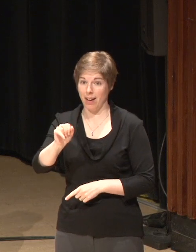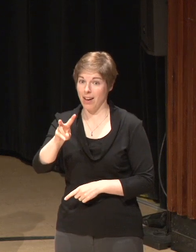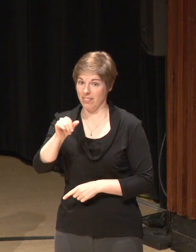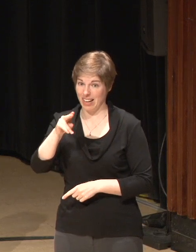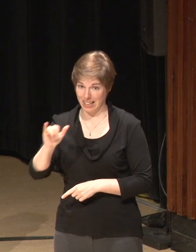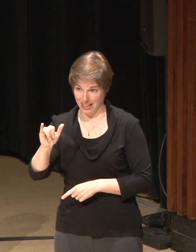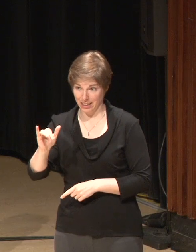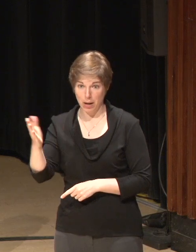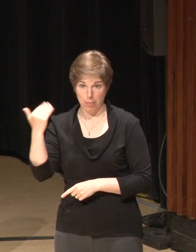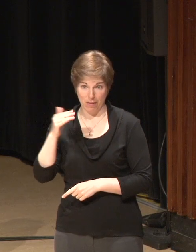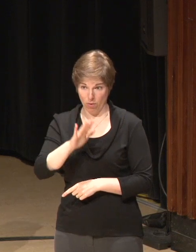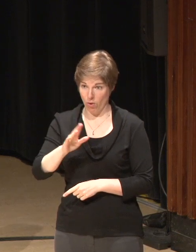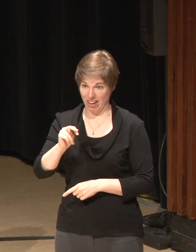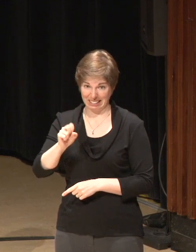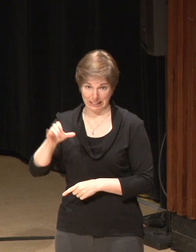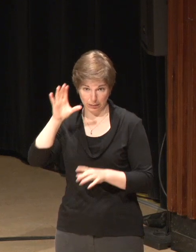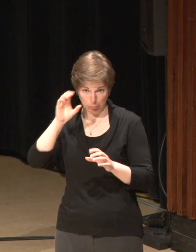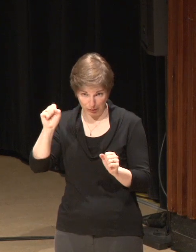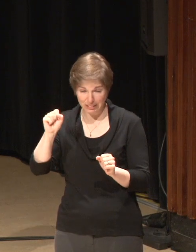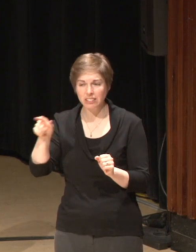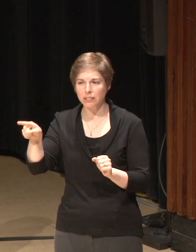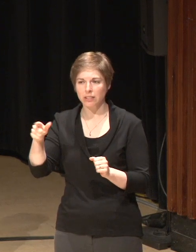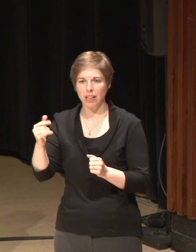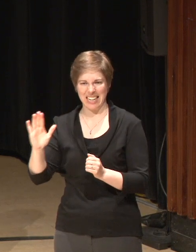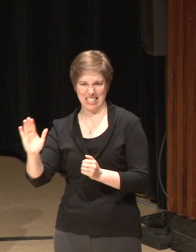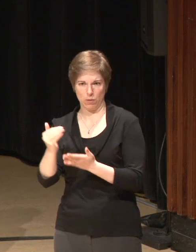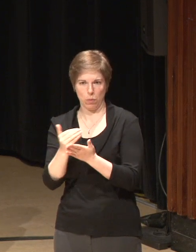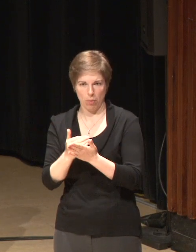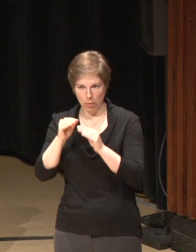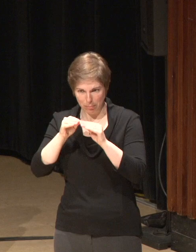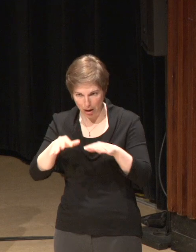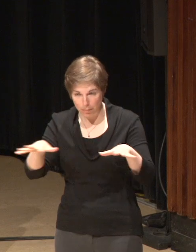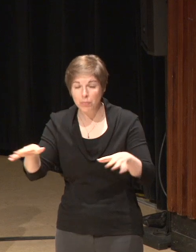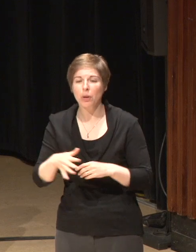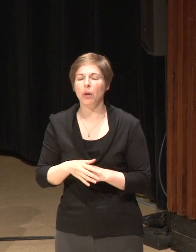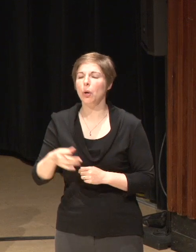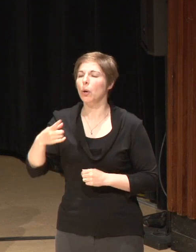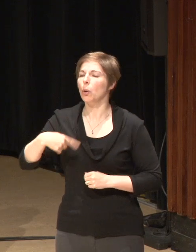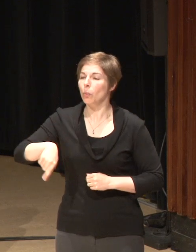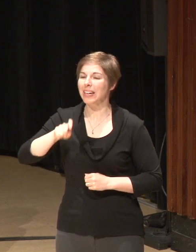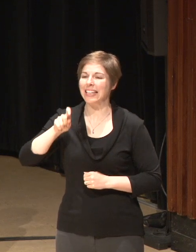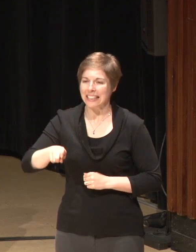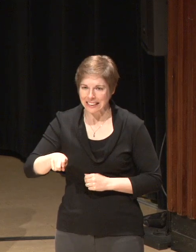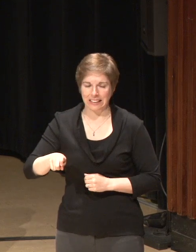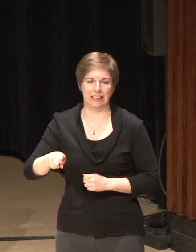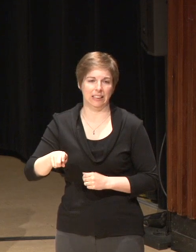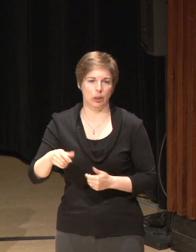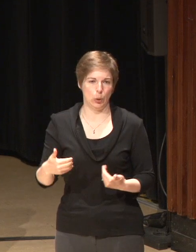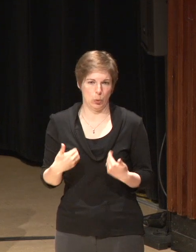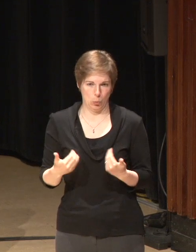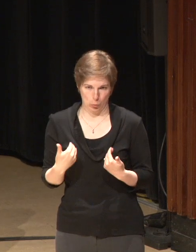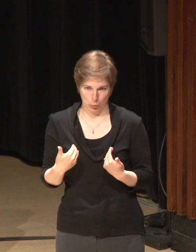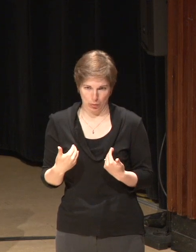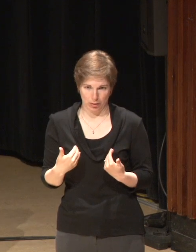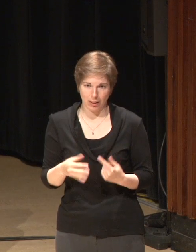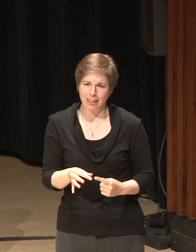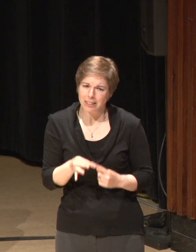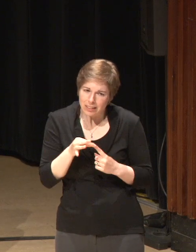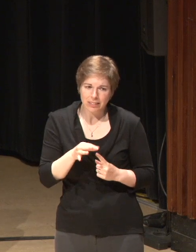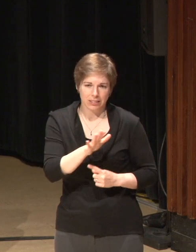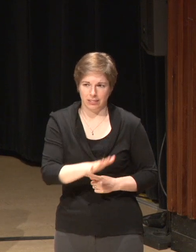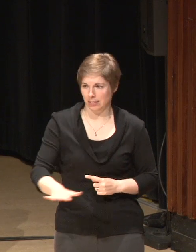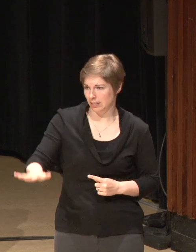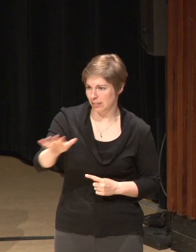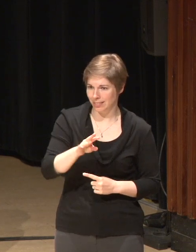We desperately need our educated youth, particularly NSCC grads who have benefited from the